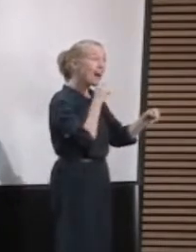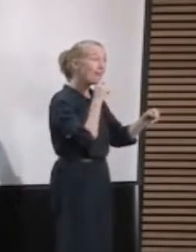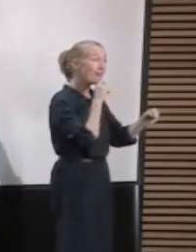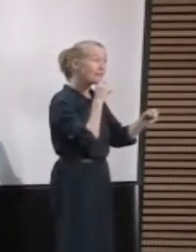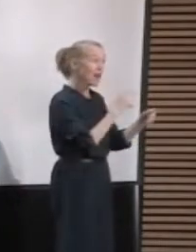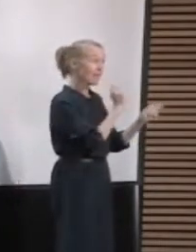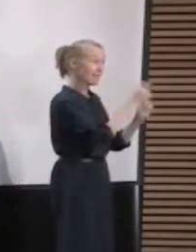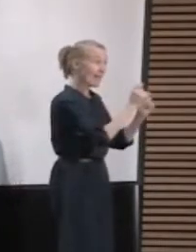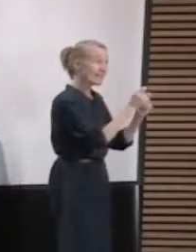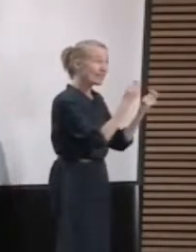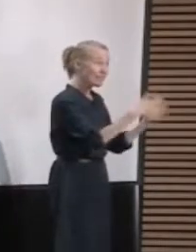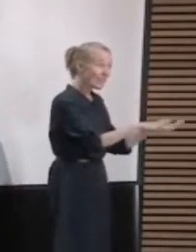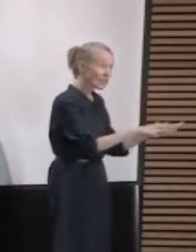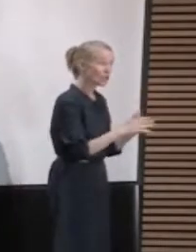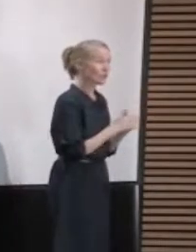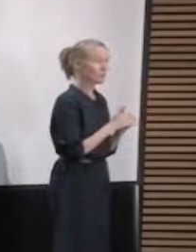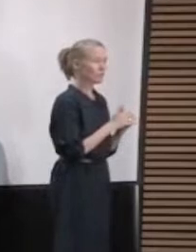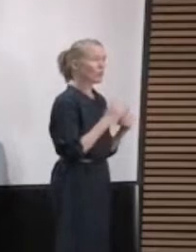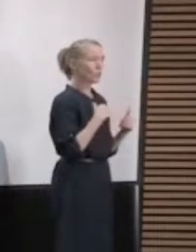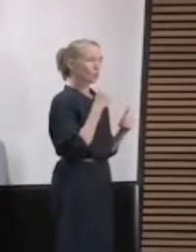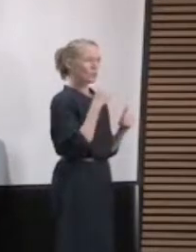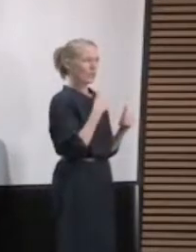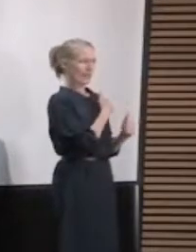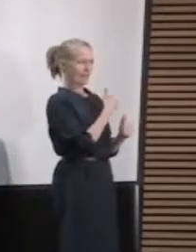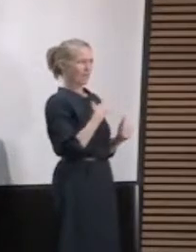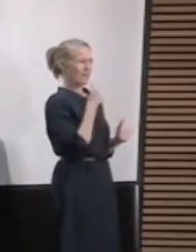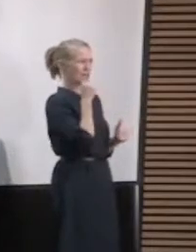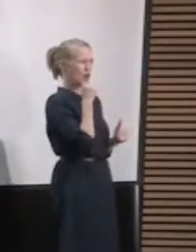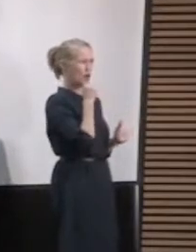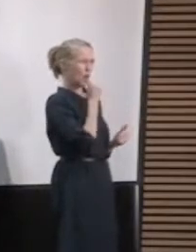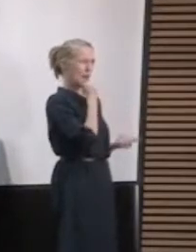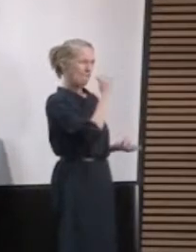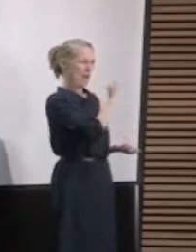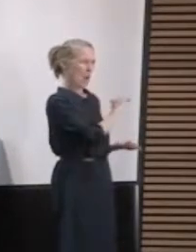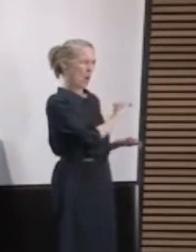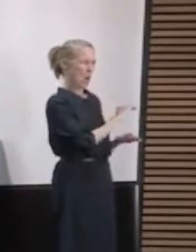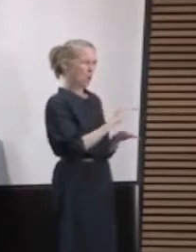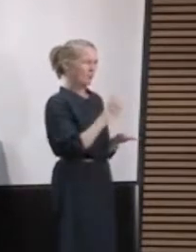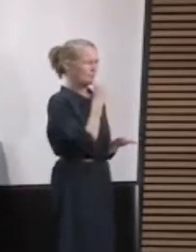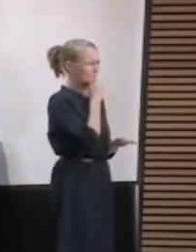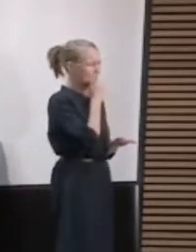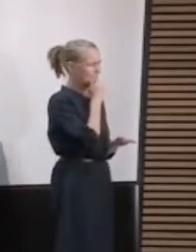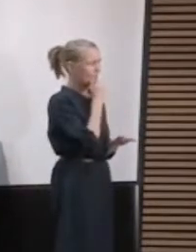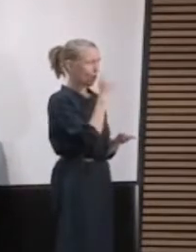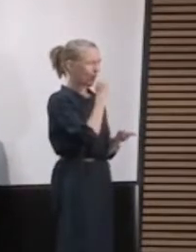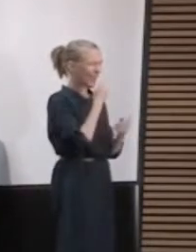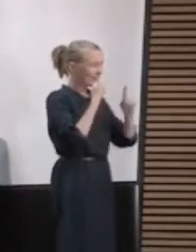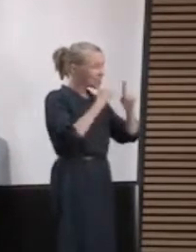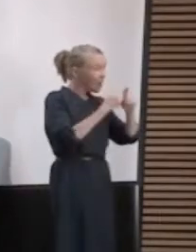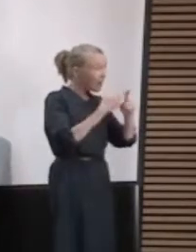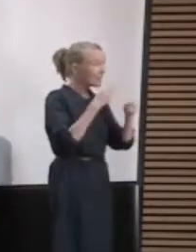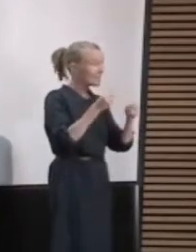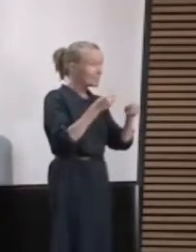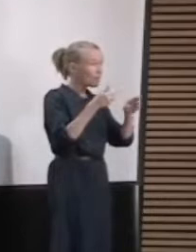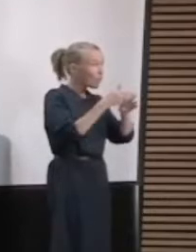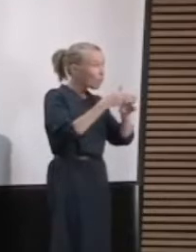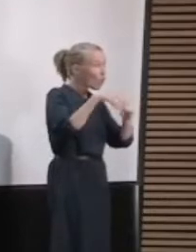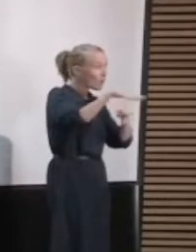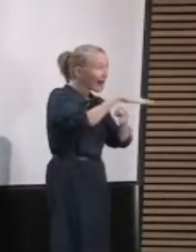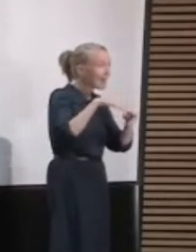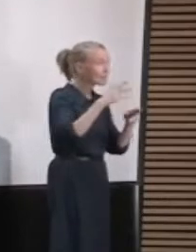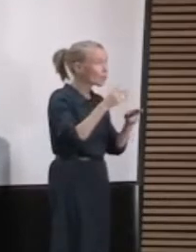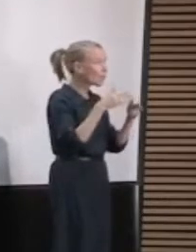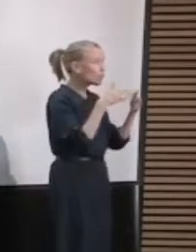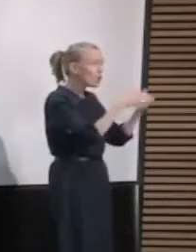our numbers are low? Can we ease that logistically for staff on site? Are we covering all our shifts? So we did have